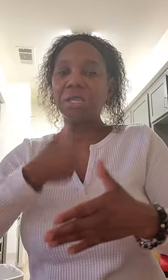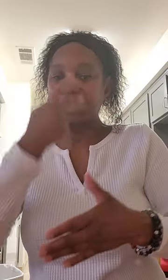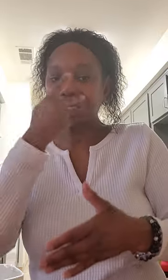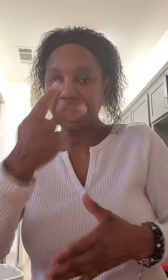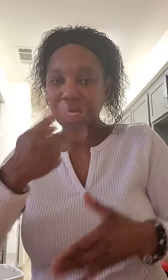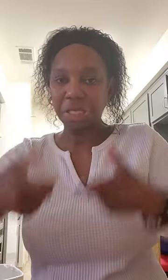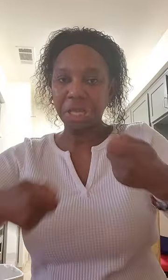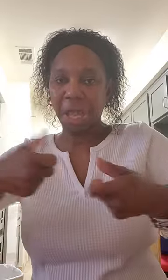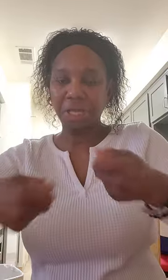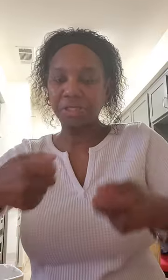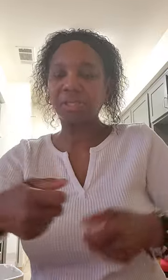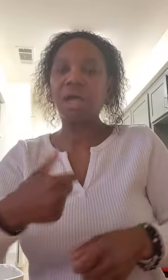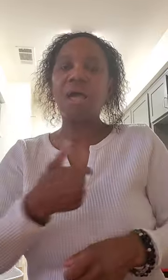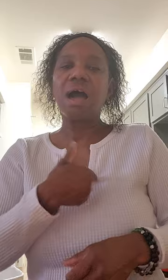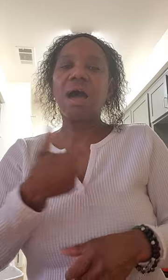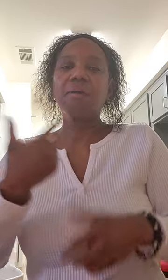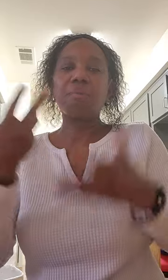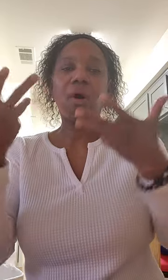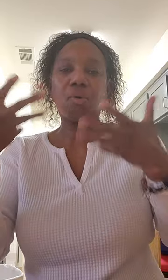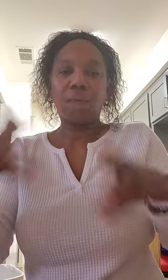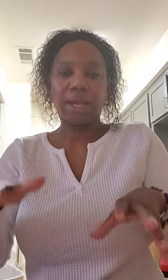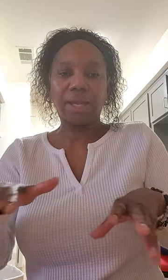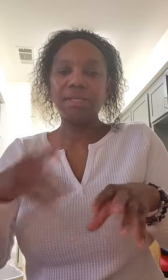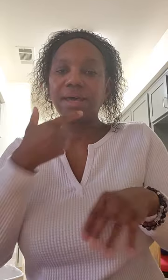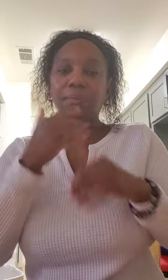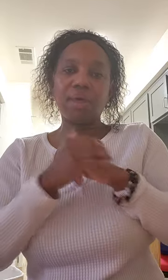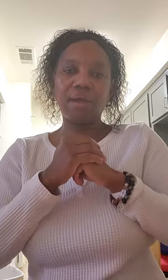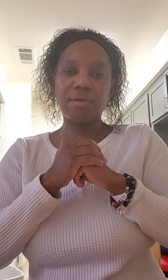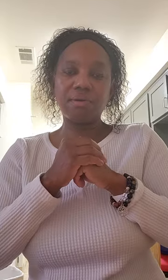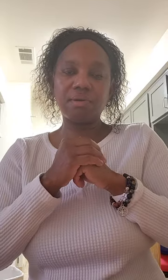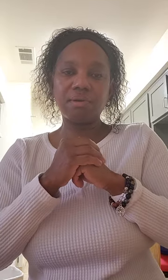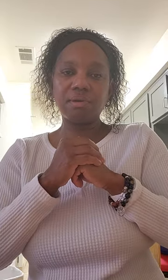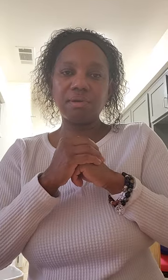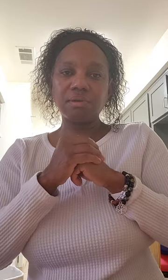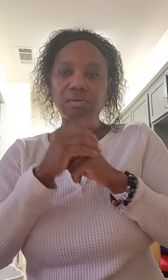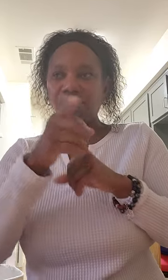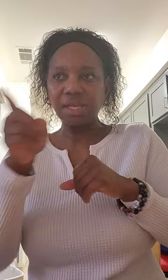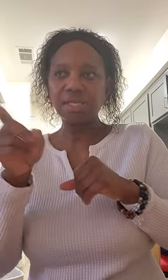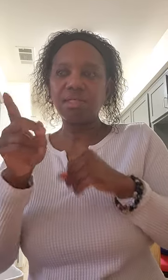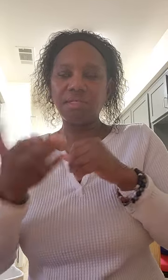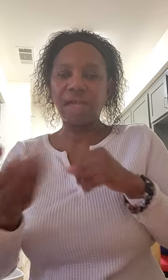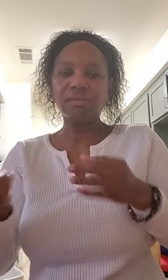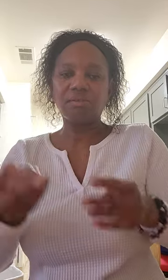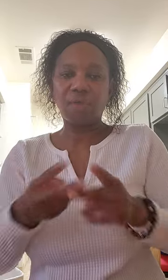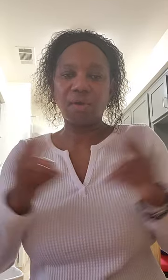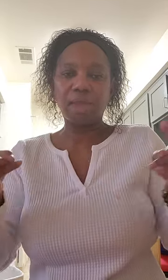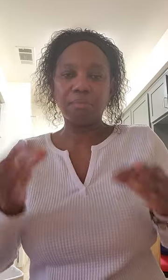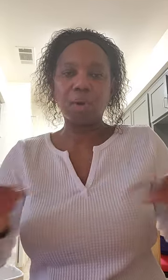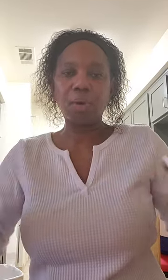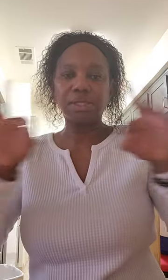see a text I'm already separate so these things so are very important